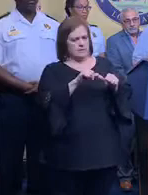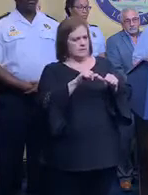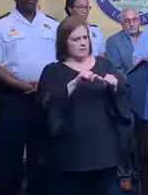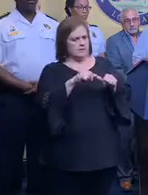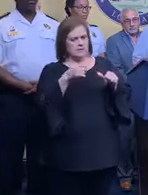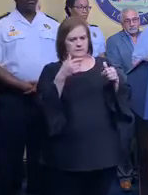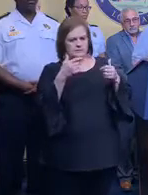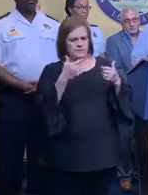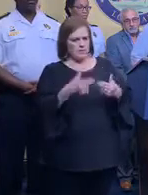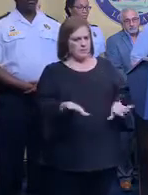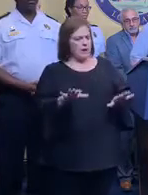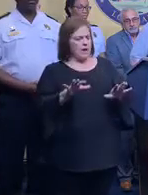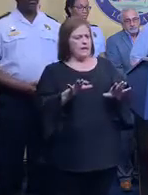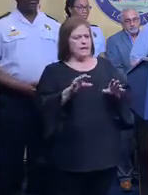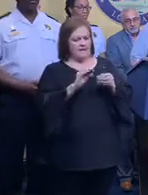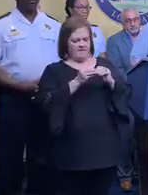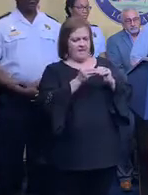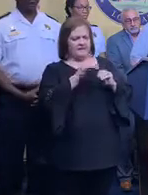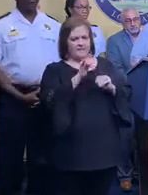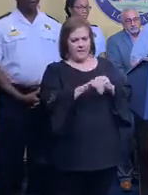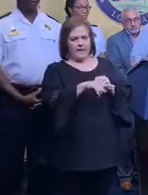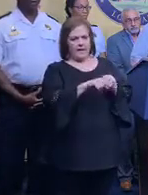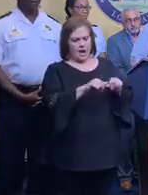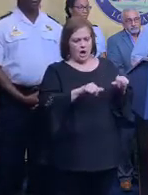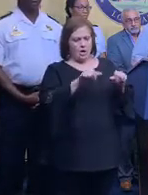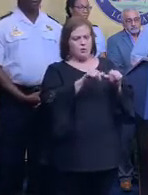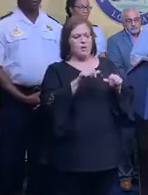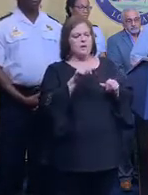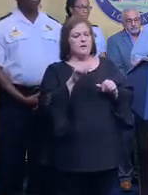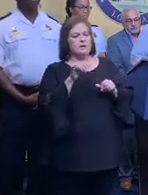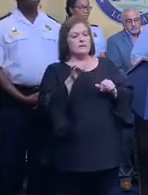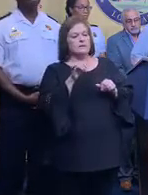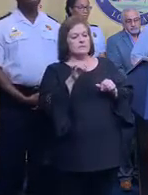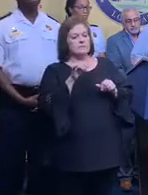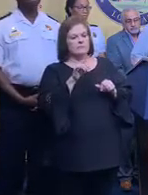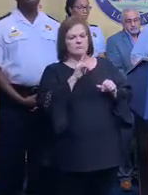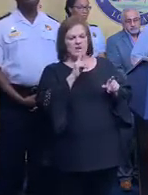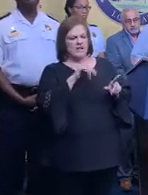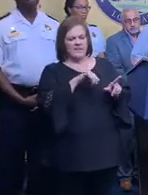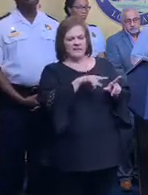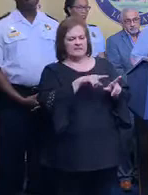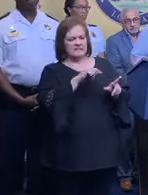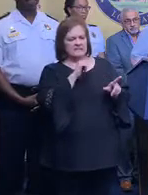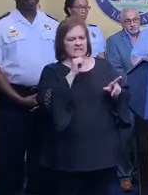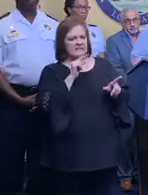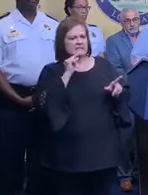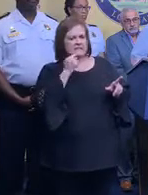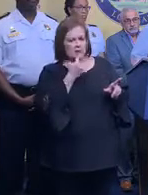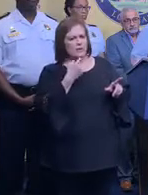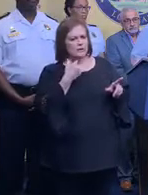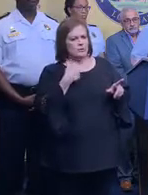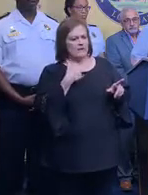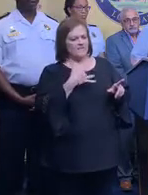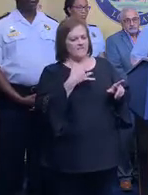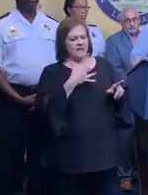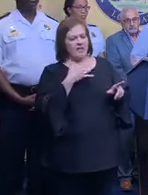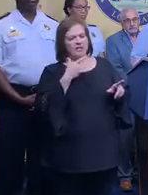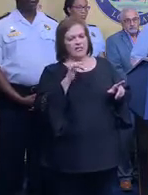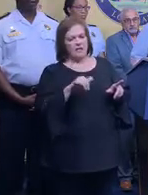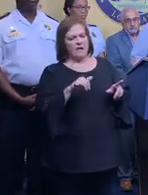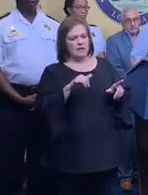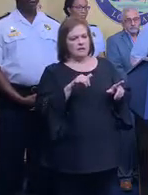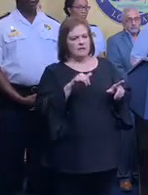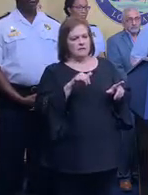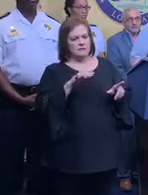actually have a project plan to fix that down the road. That is a very minor area of concern for ours. We're confident that that will be handled,